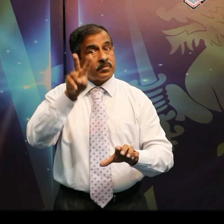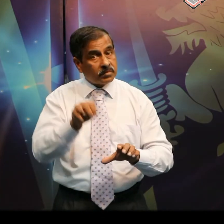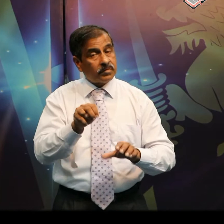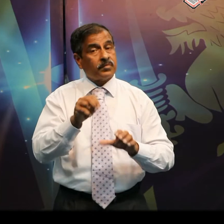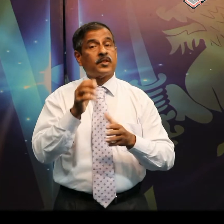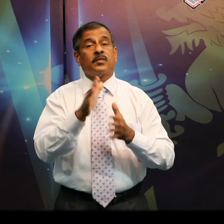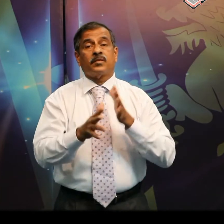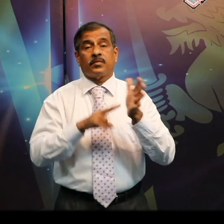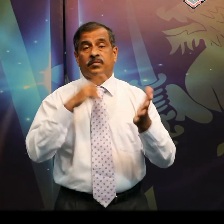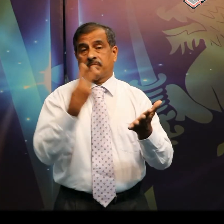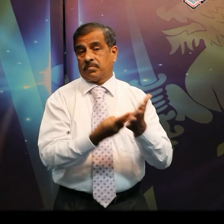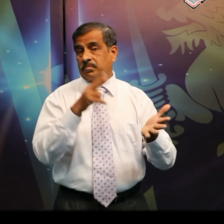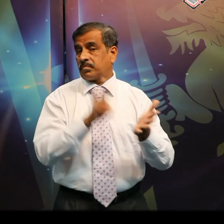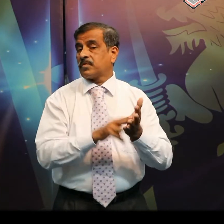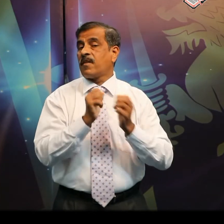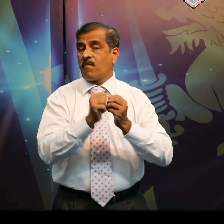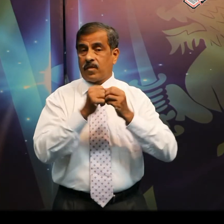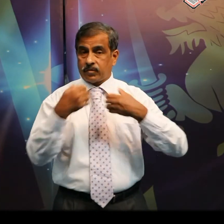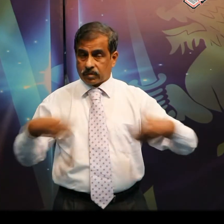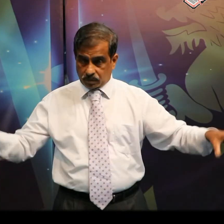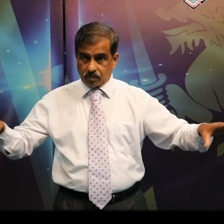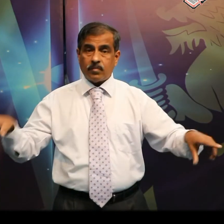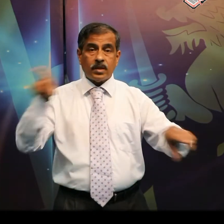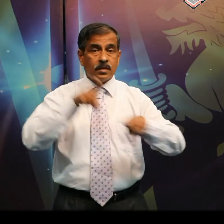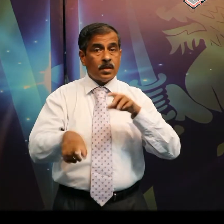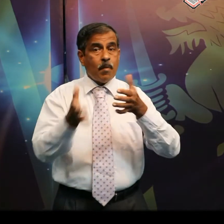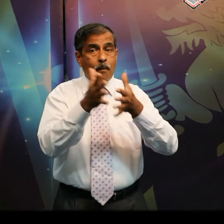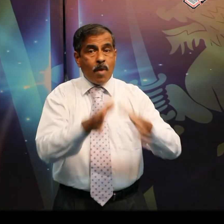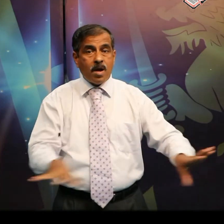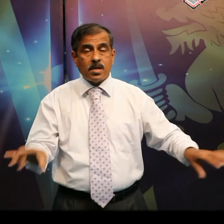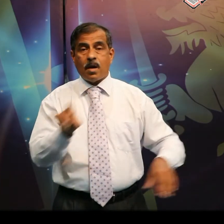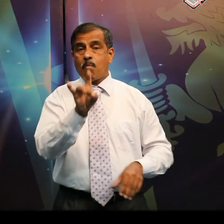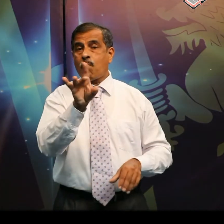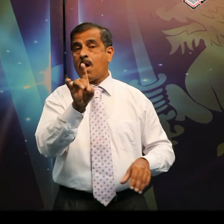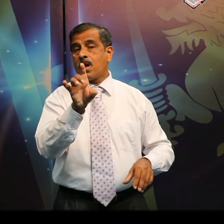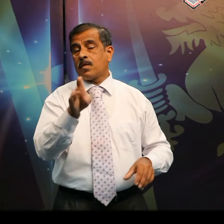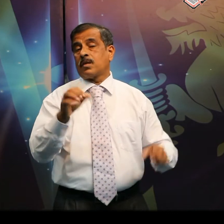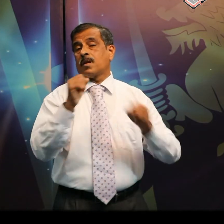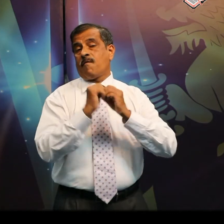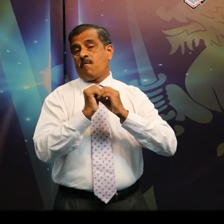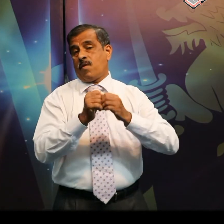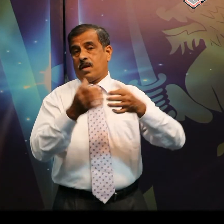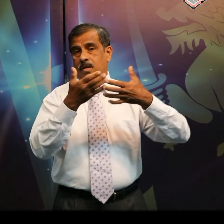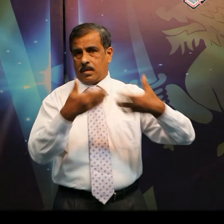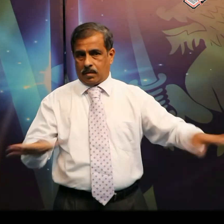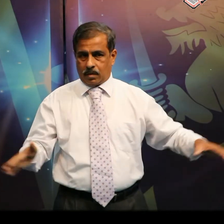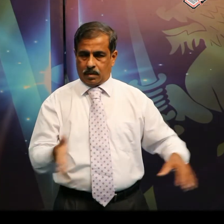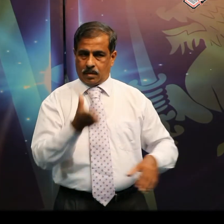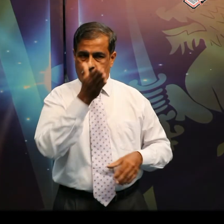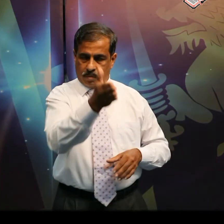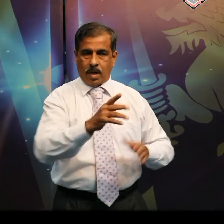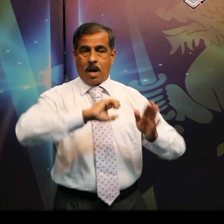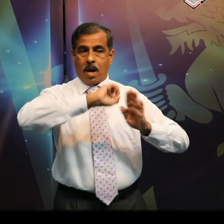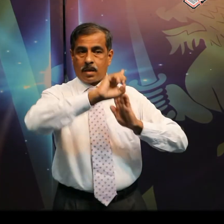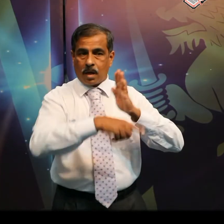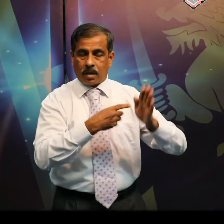helped in about 15 language translation projects. Your language, the deaf language in